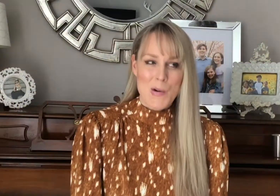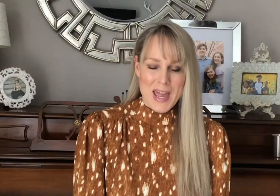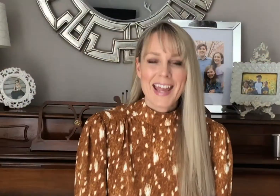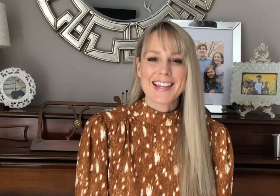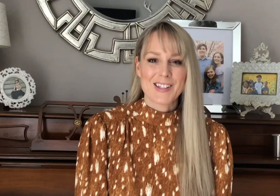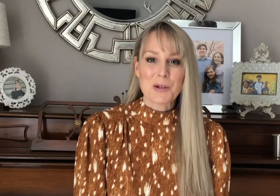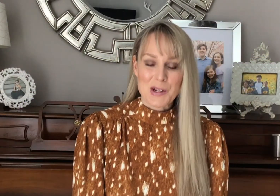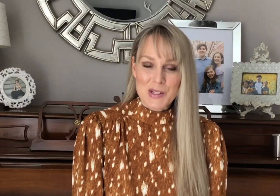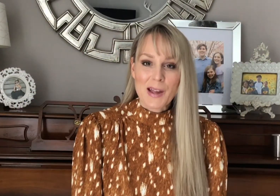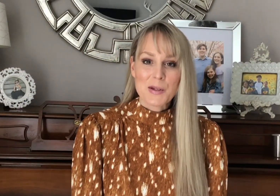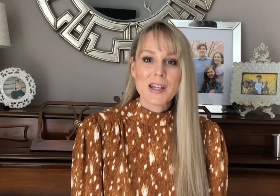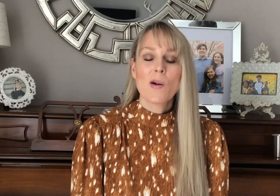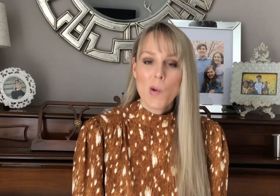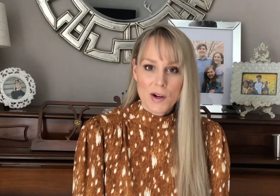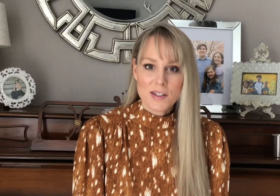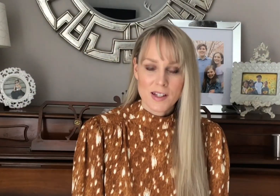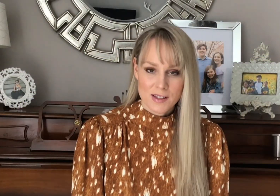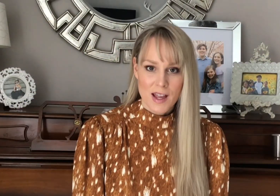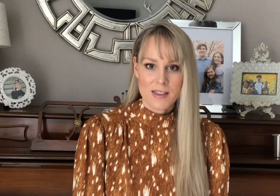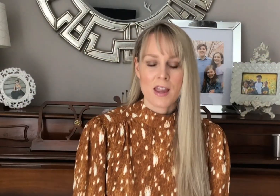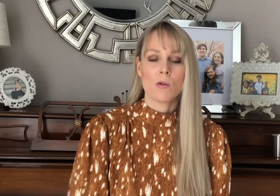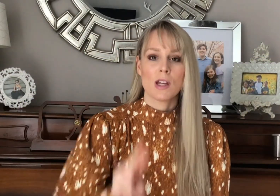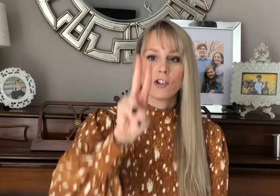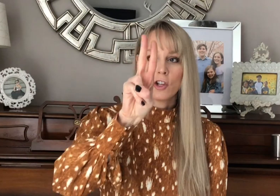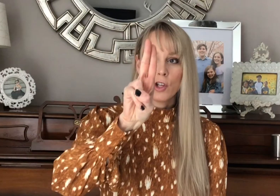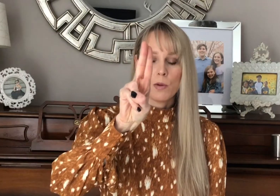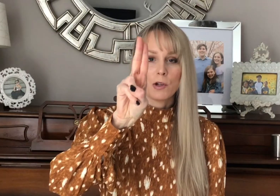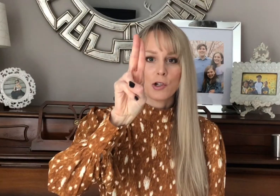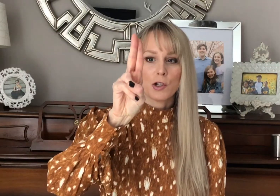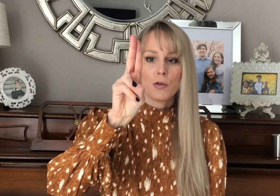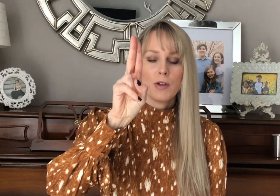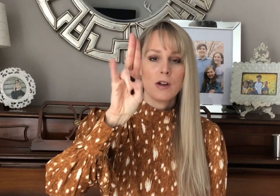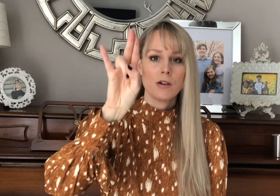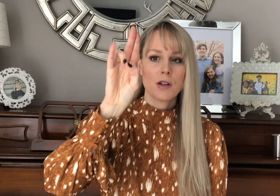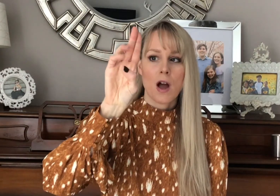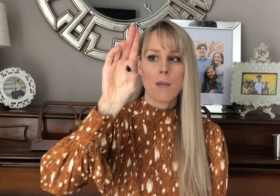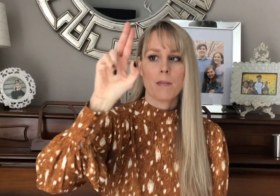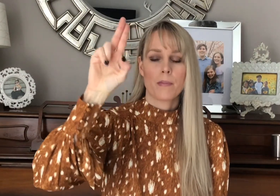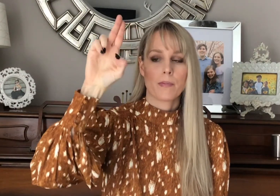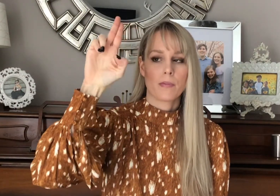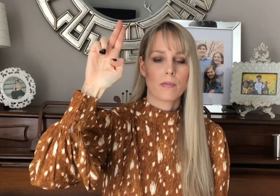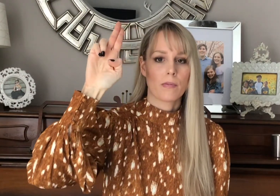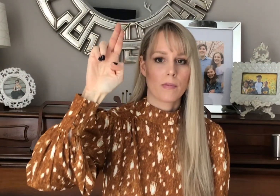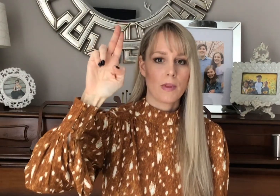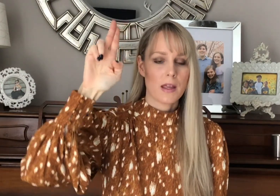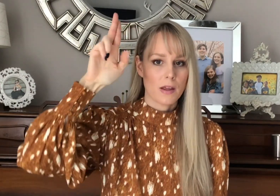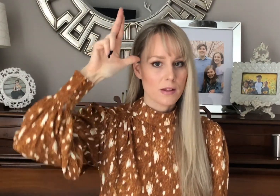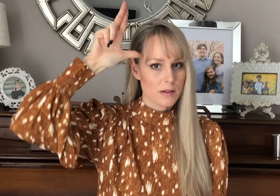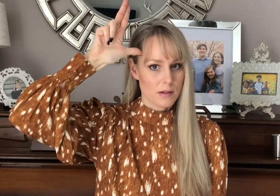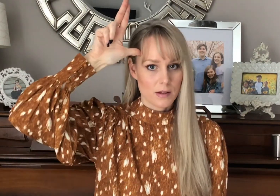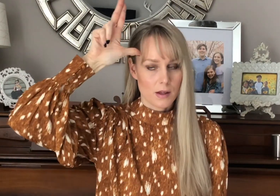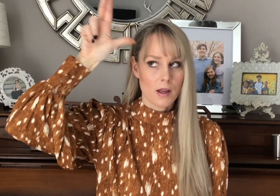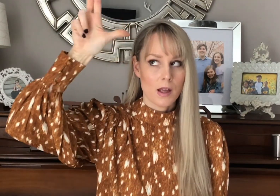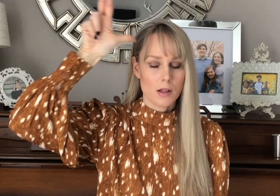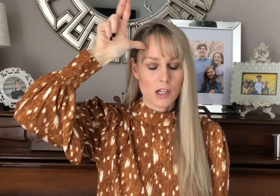Okay, so here's how you say horse in sign language. You put your two fingers up like this. Take your